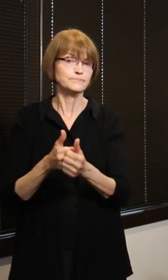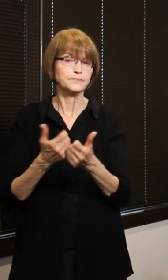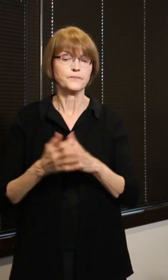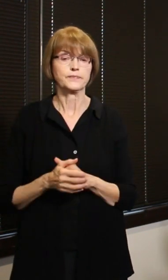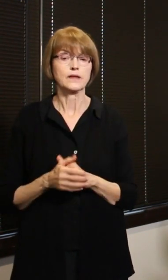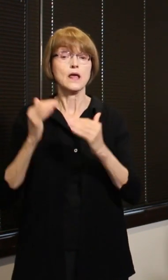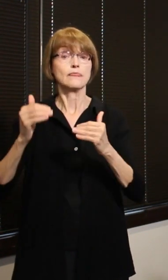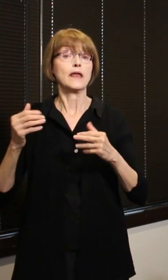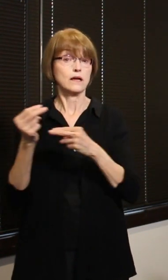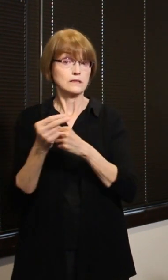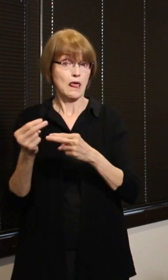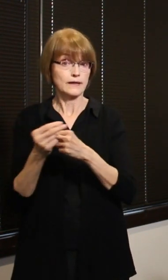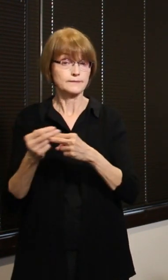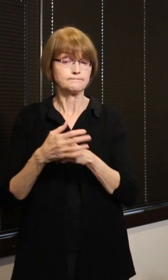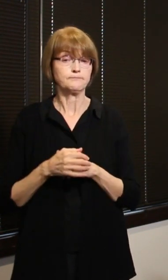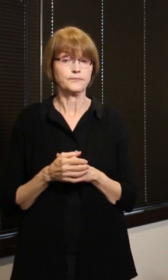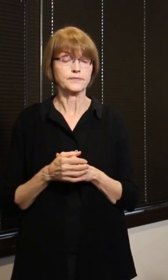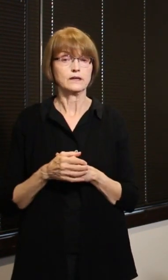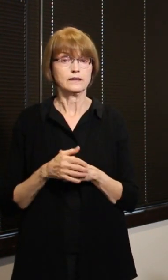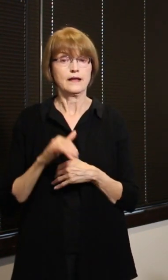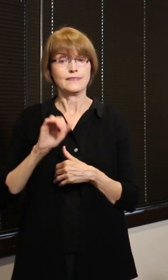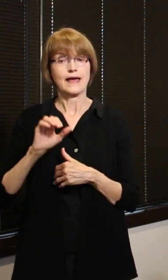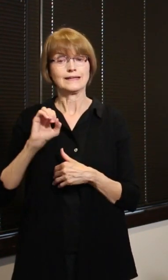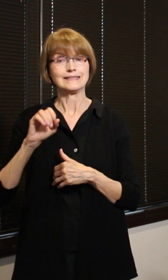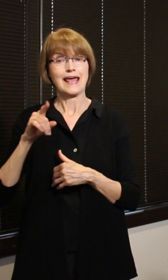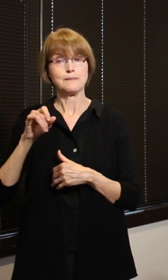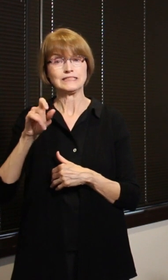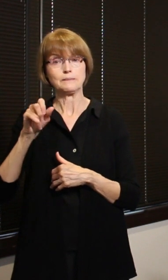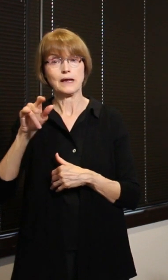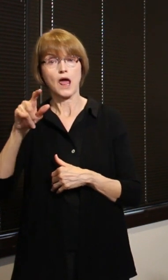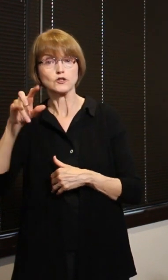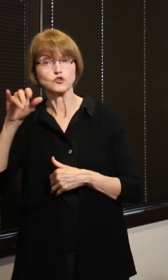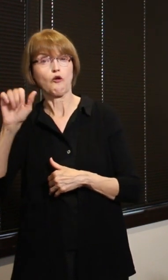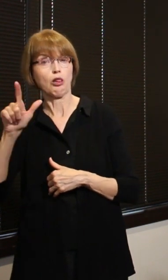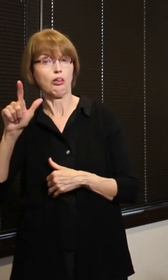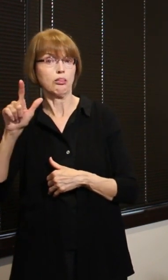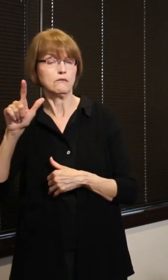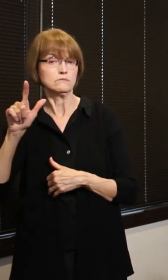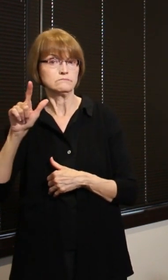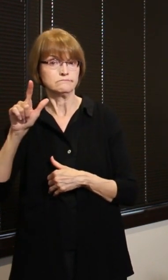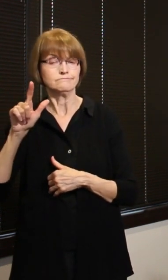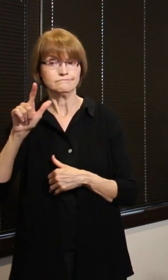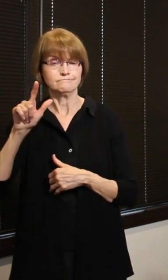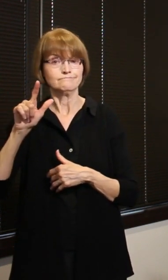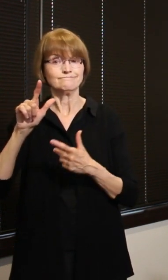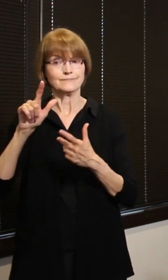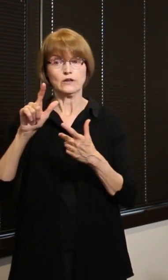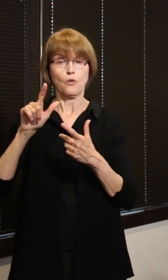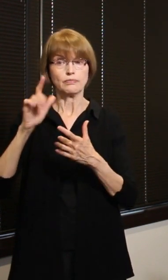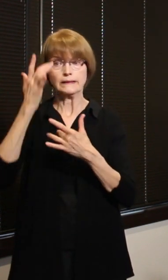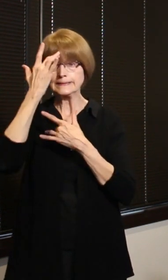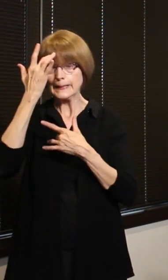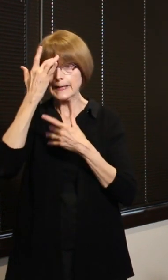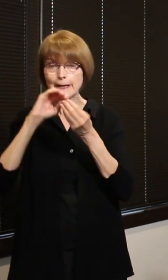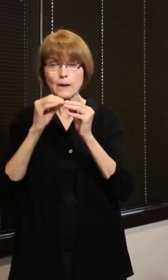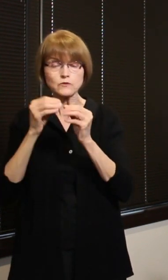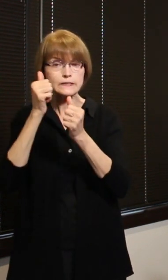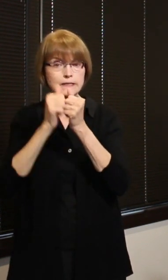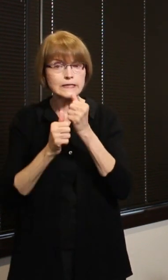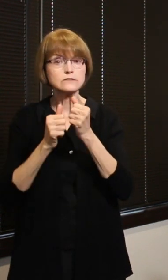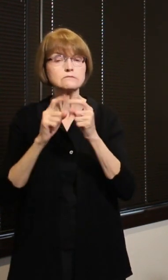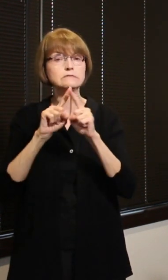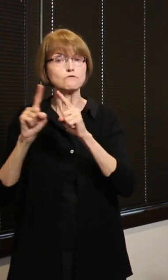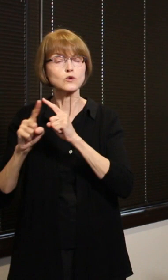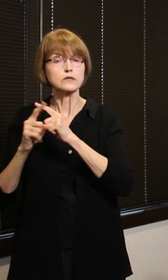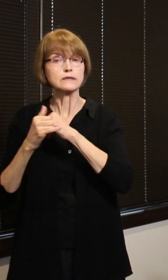Now this next slide shows the epidemiologic curves from the different counties that make up our statistical